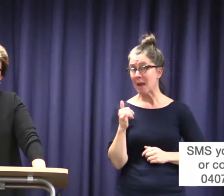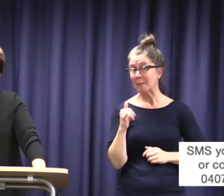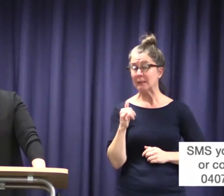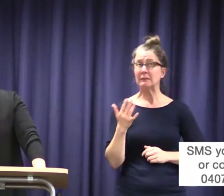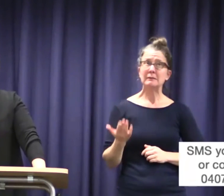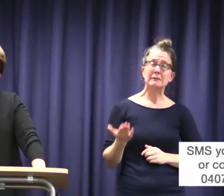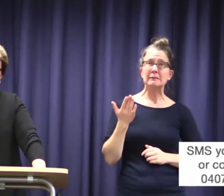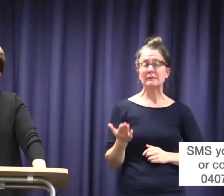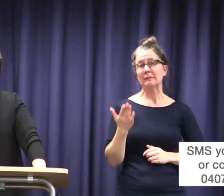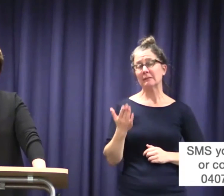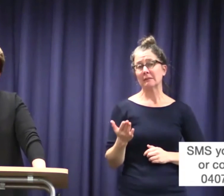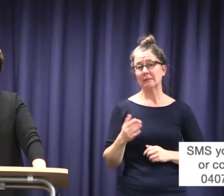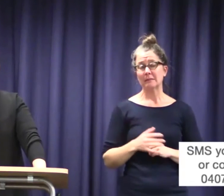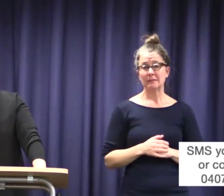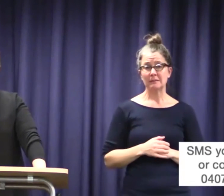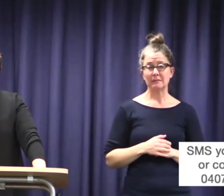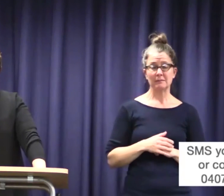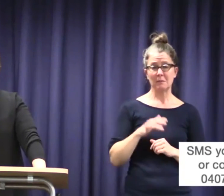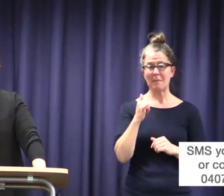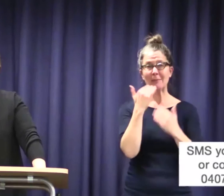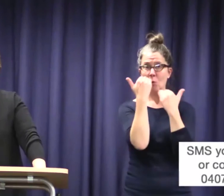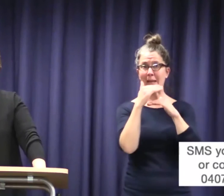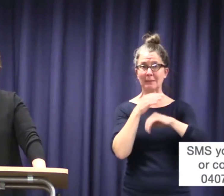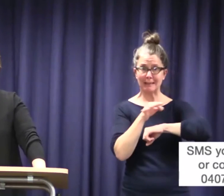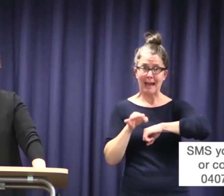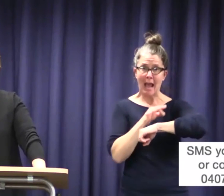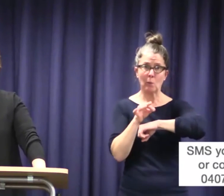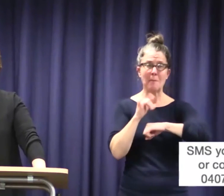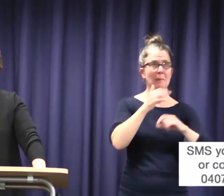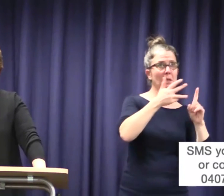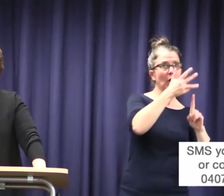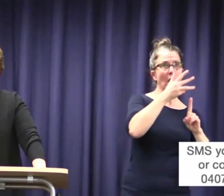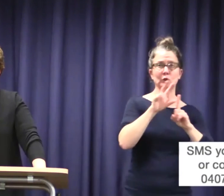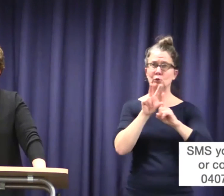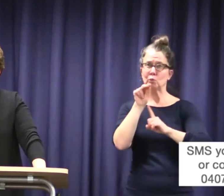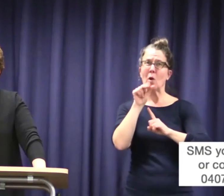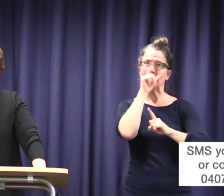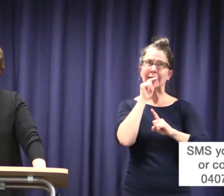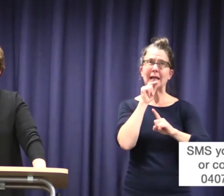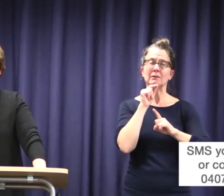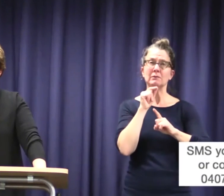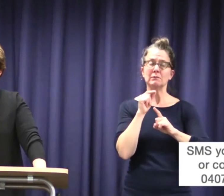It may not be for as long as it was before, but we're thinking maybe between 9 and 12.